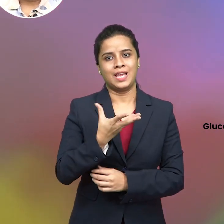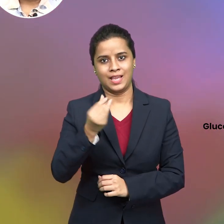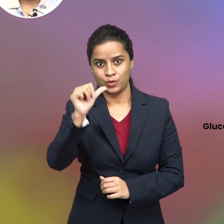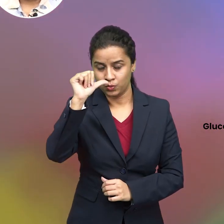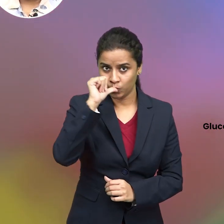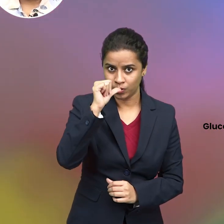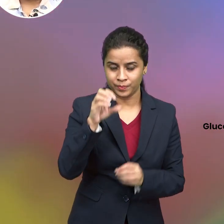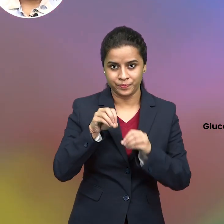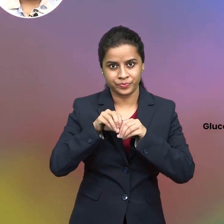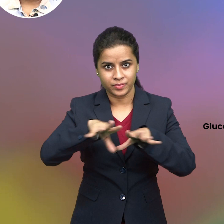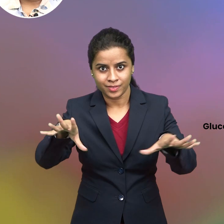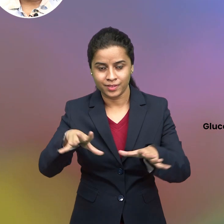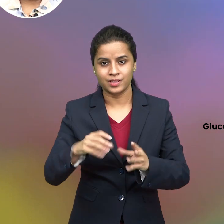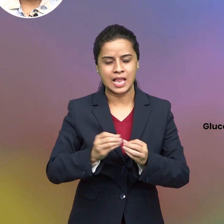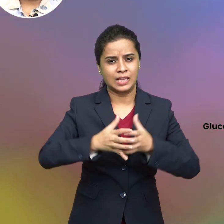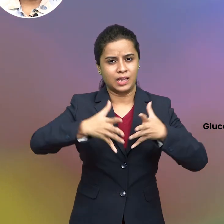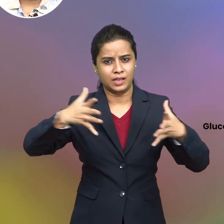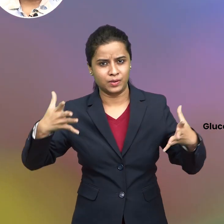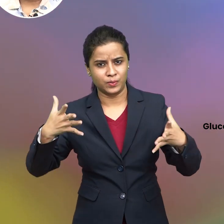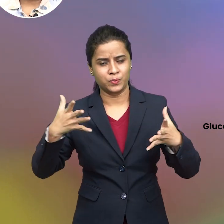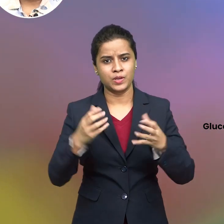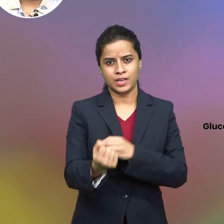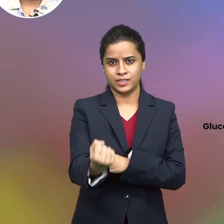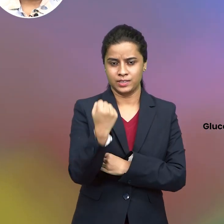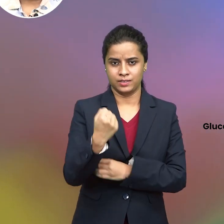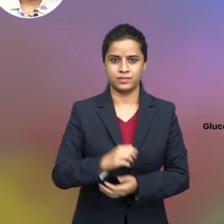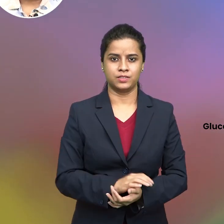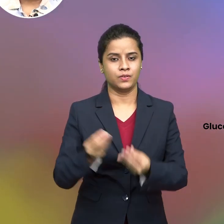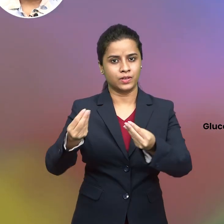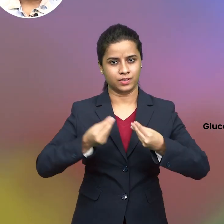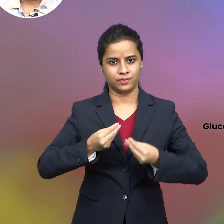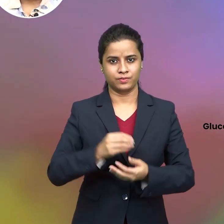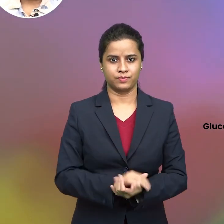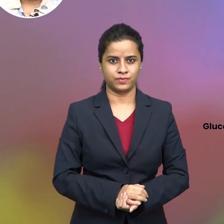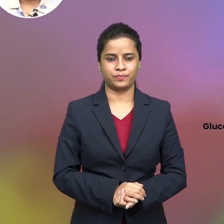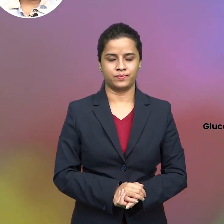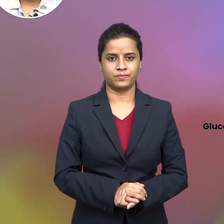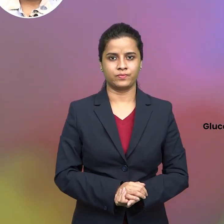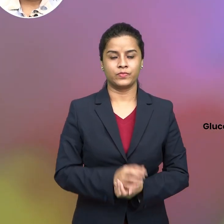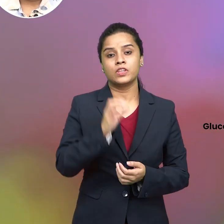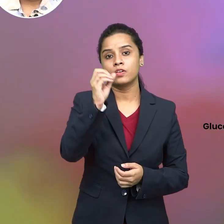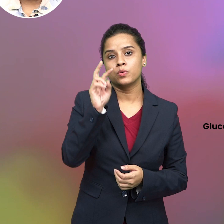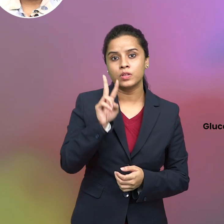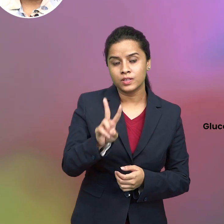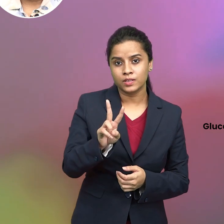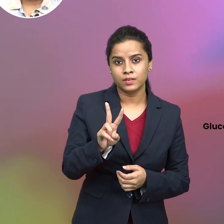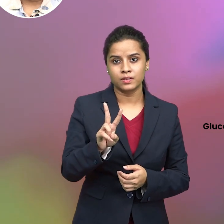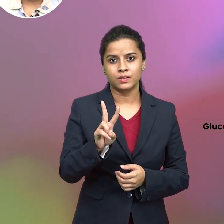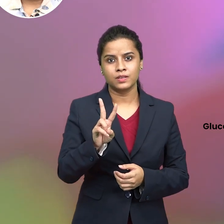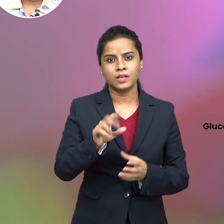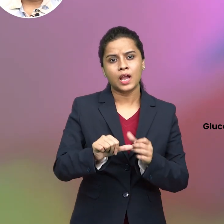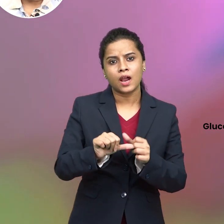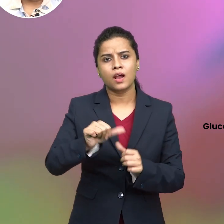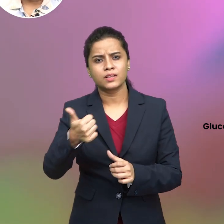water releases large amounts of energy. If oxygen is